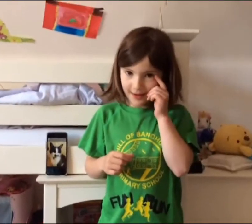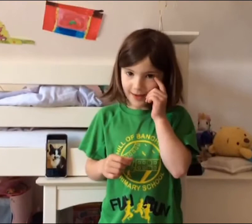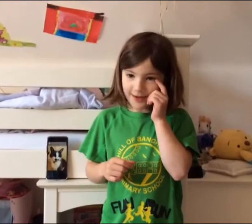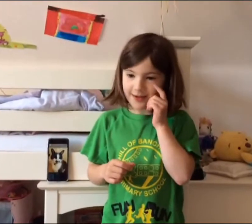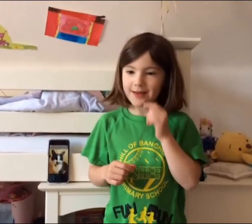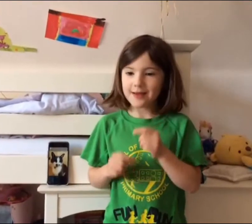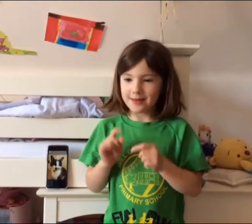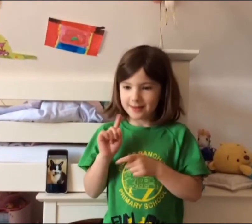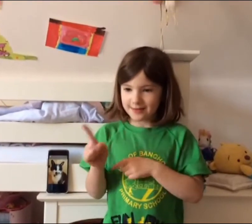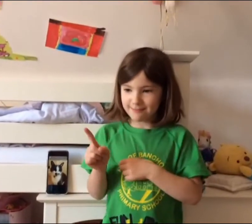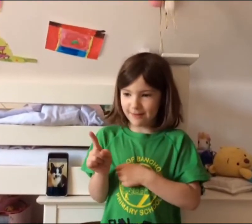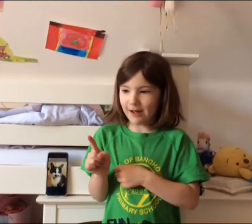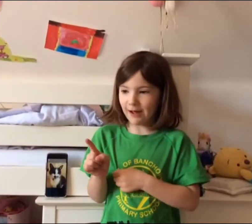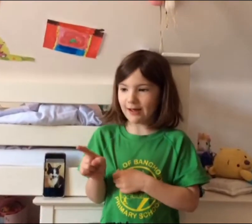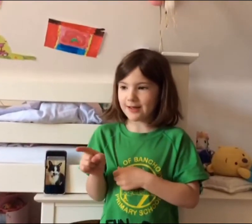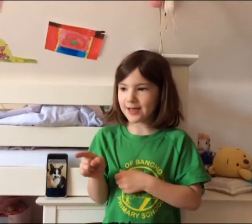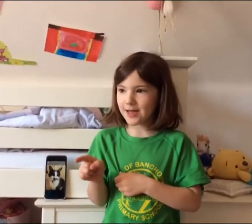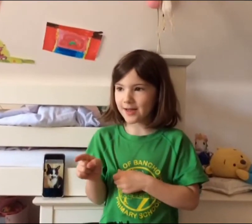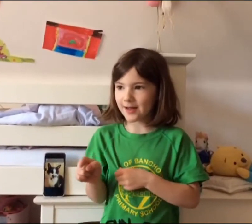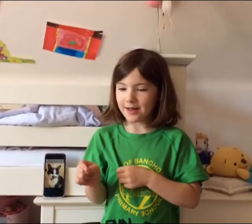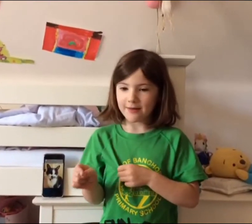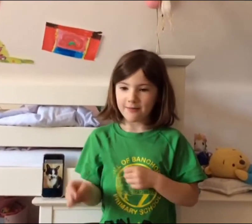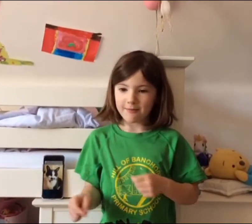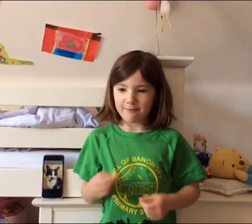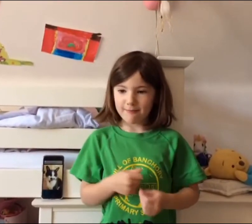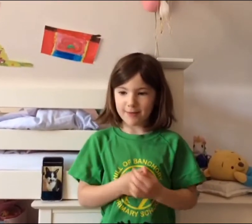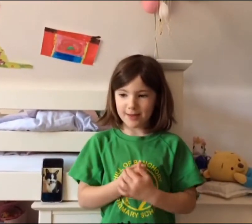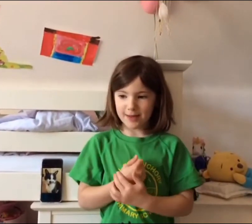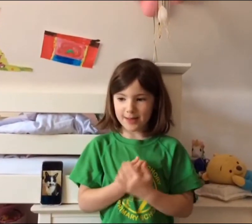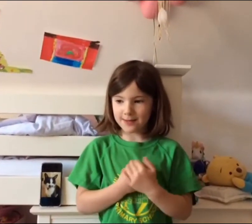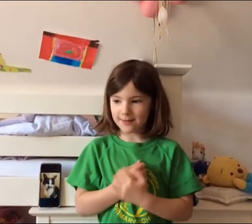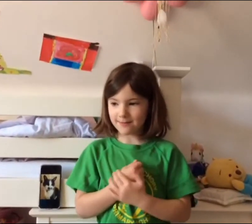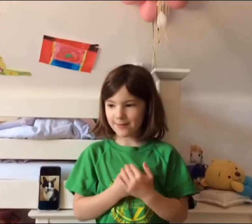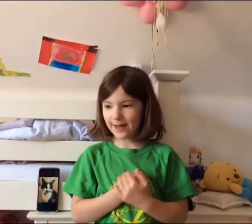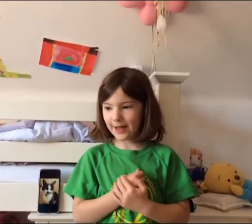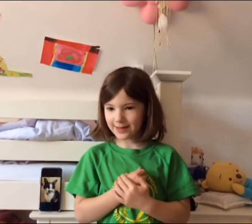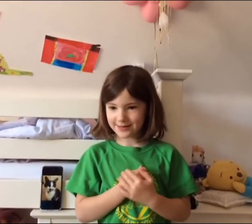I spy my pet